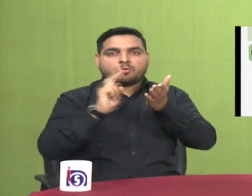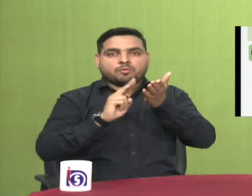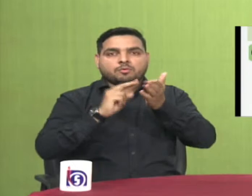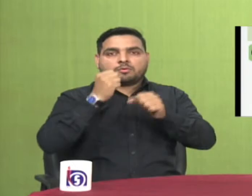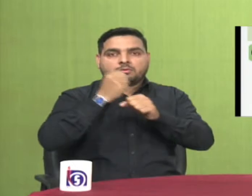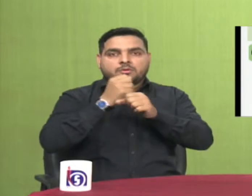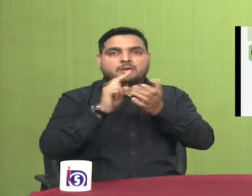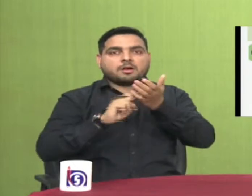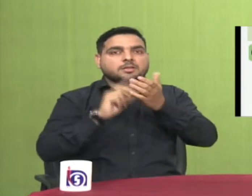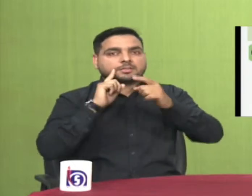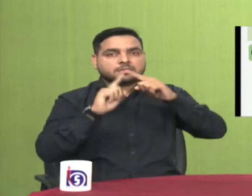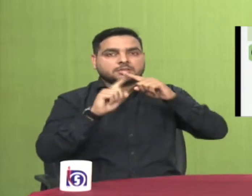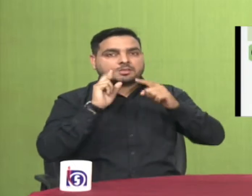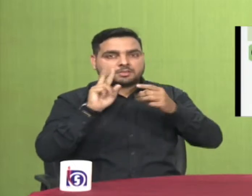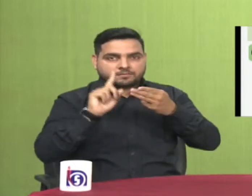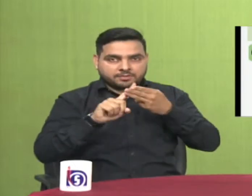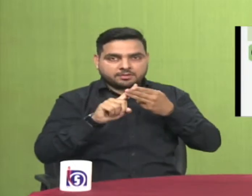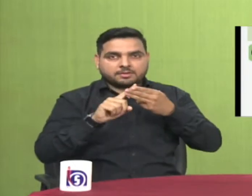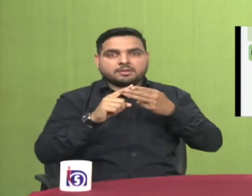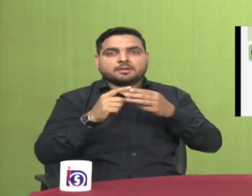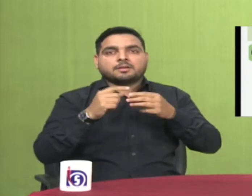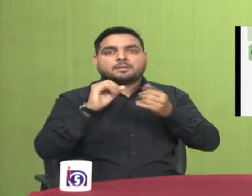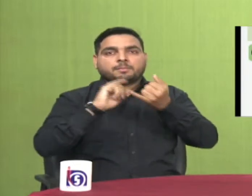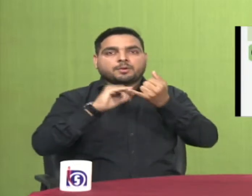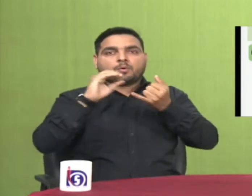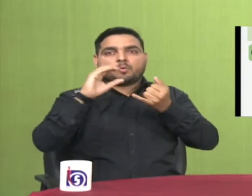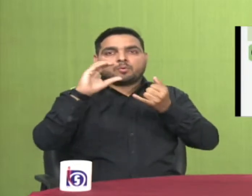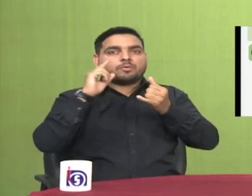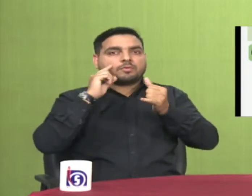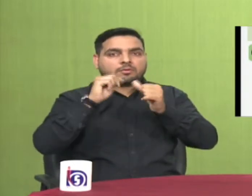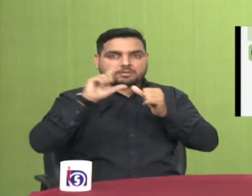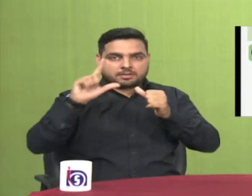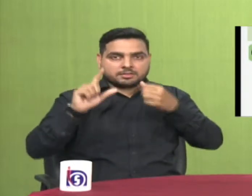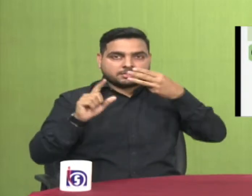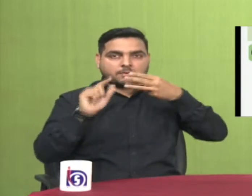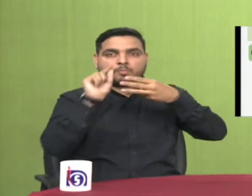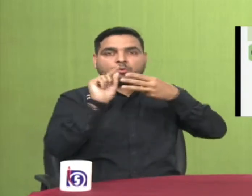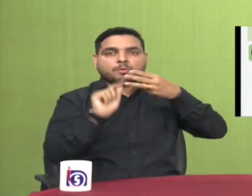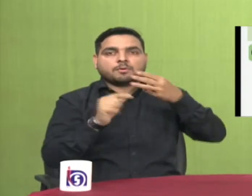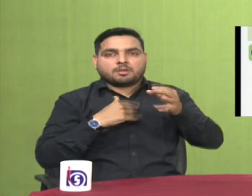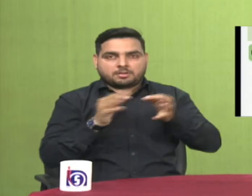which consists of different changes in our body,